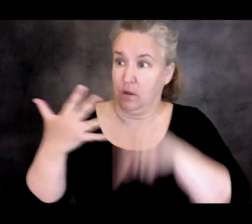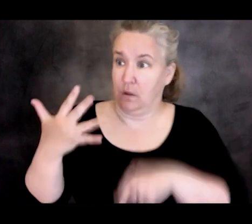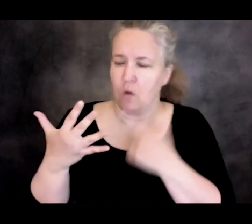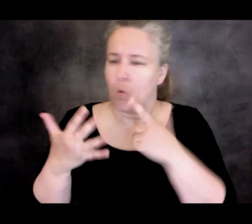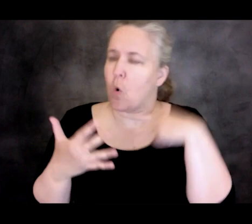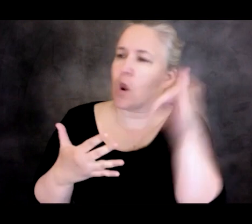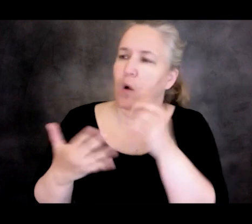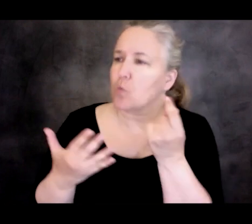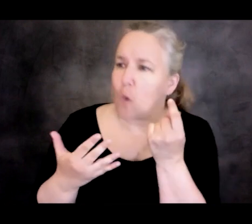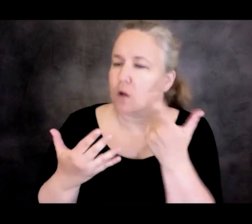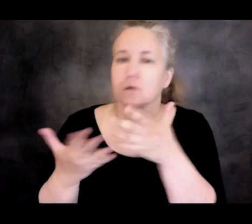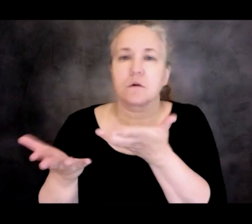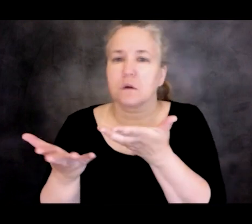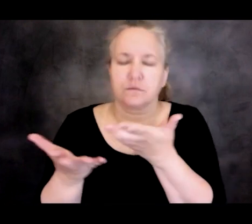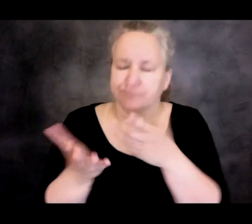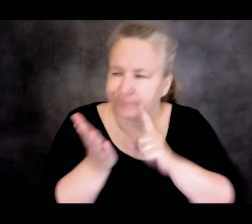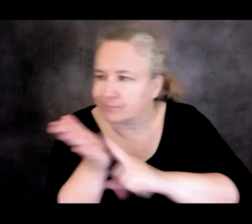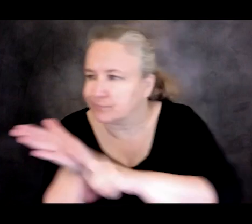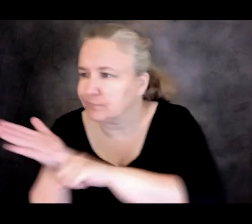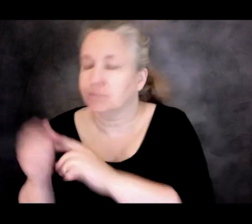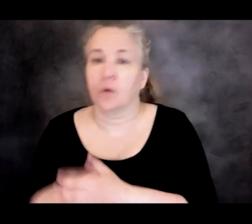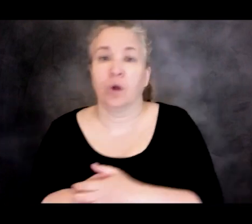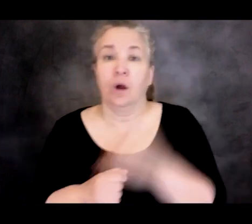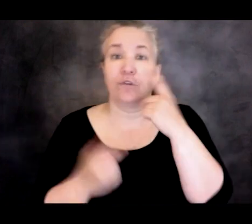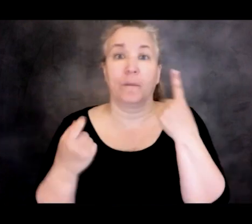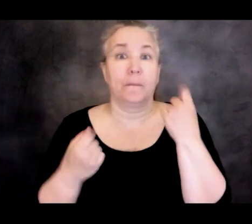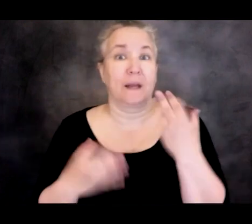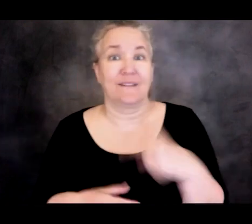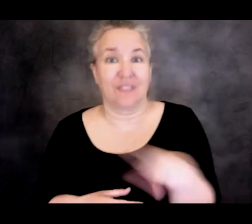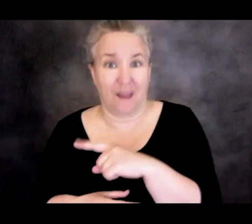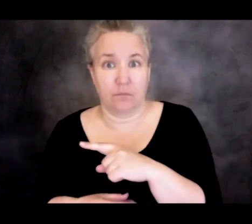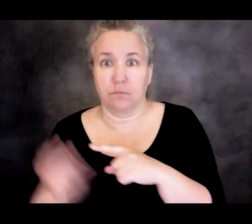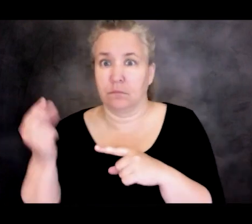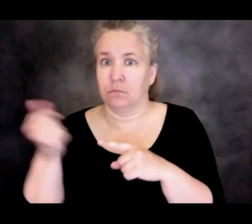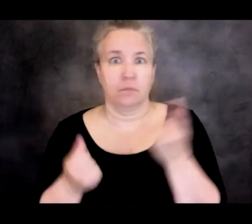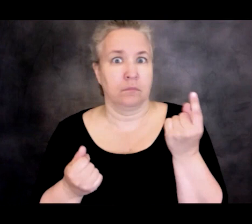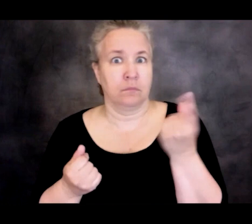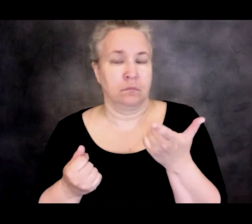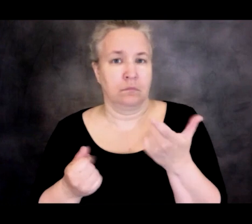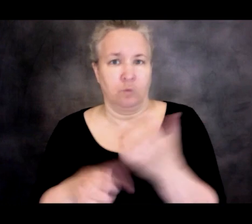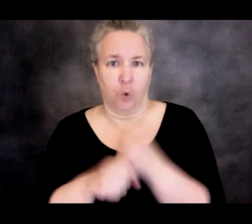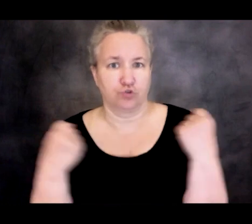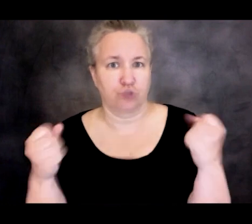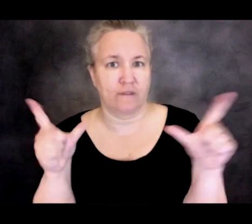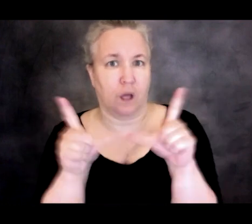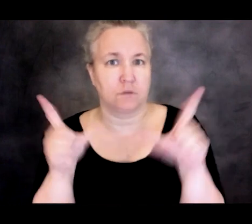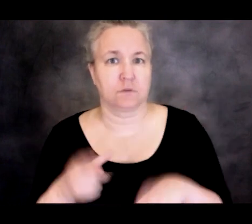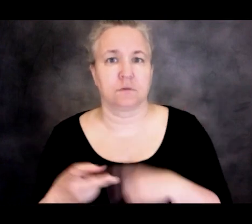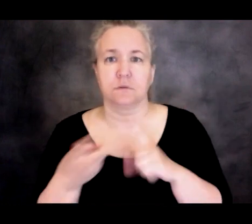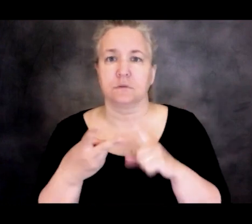their new access. And so for many of them, right away in short order, they had acquired driver's licenses, they had